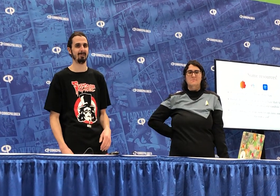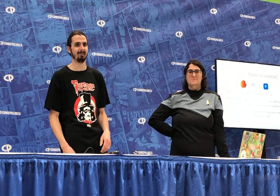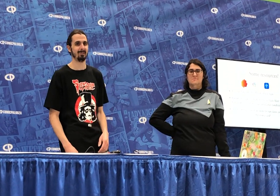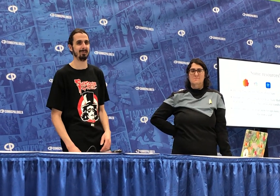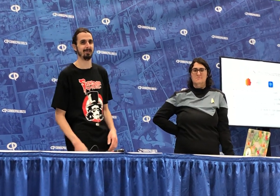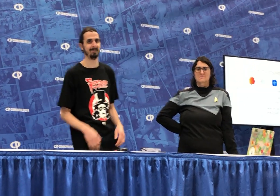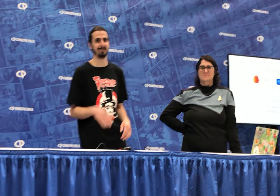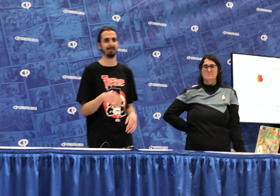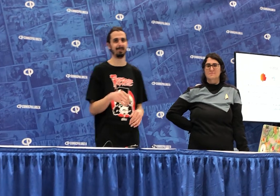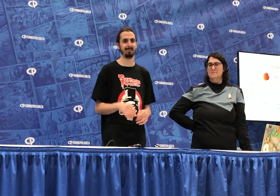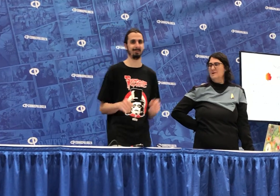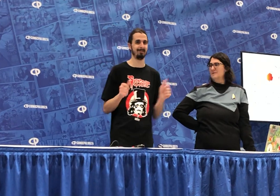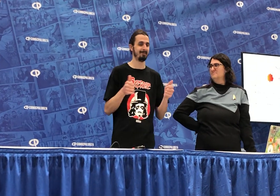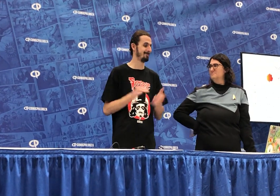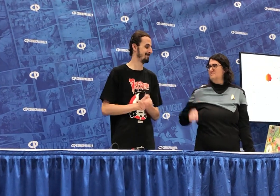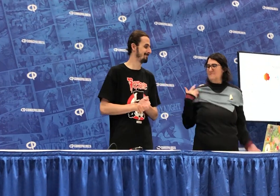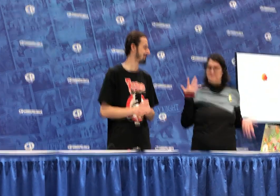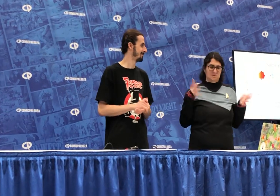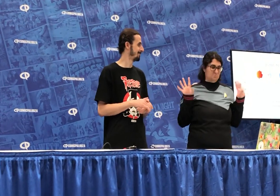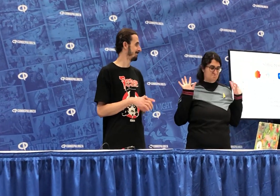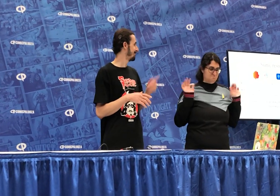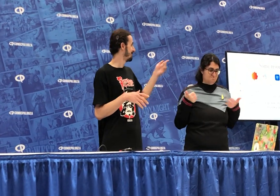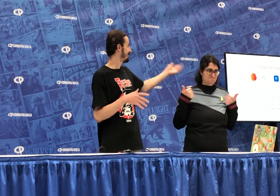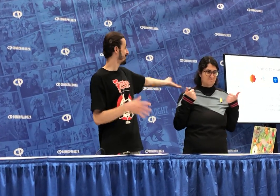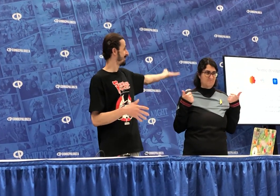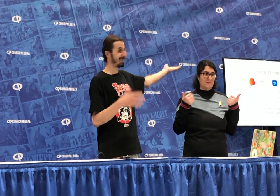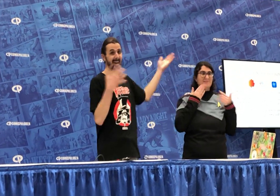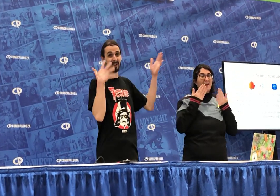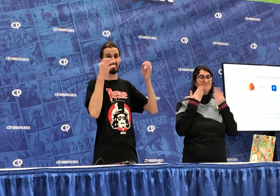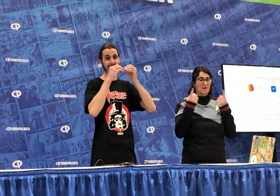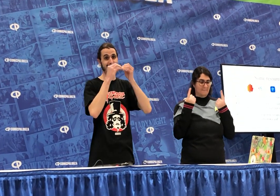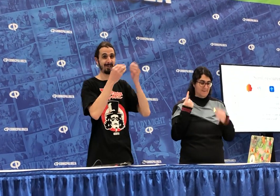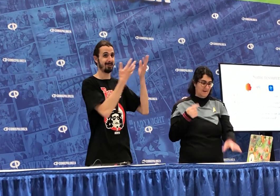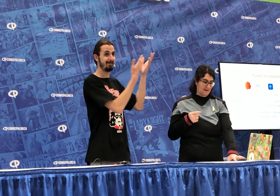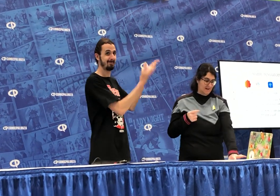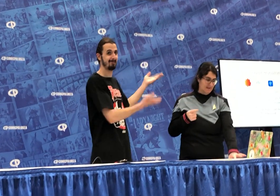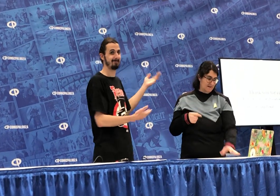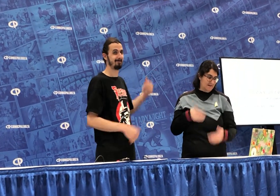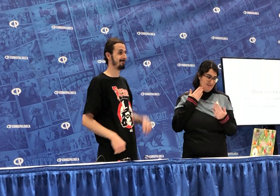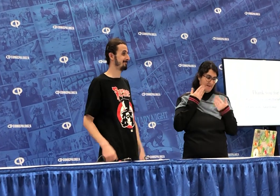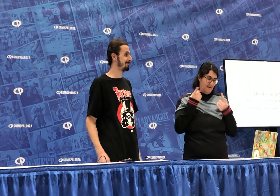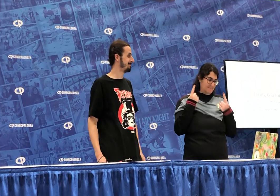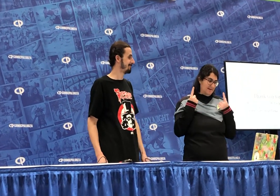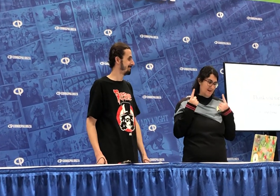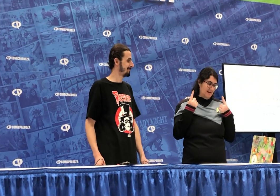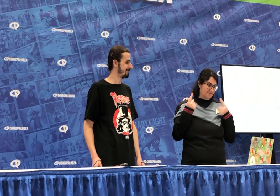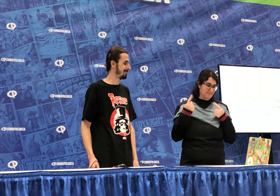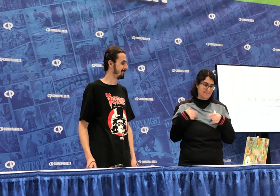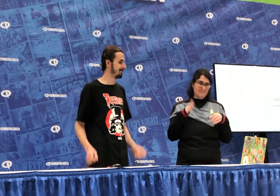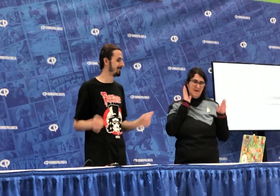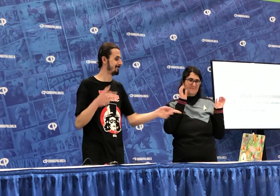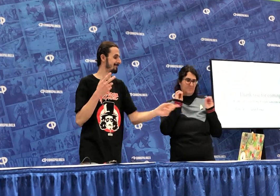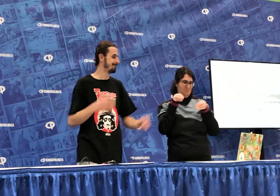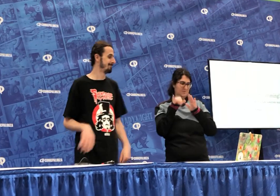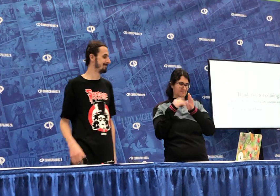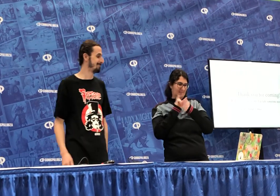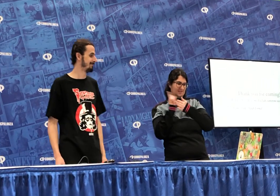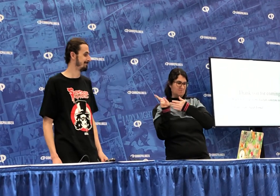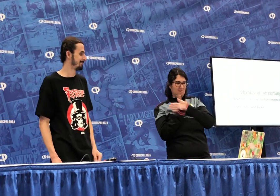ask too. All right. Sarah says, all right, well, we're done. You're welcome to, again, take a picture of this, but thank you so much for coming. And you can